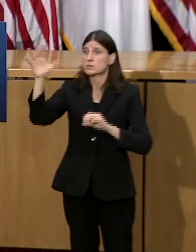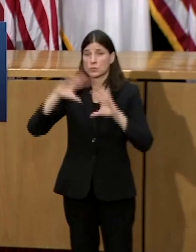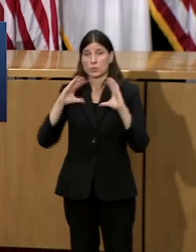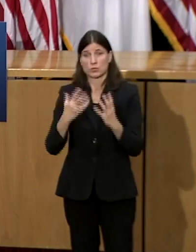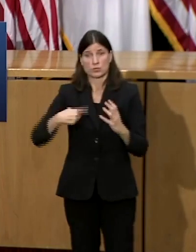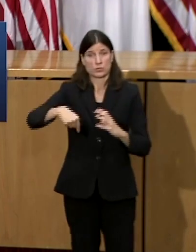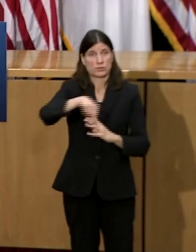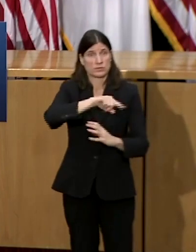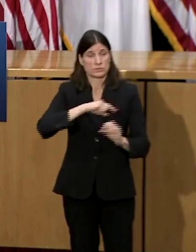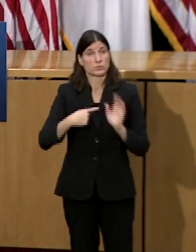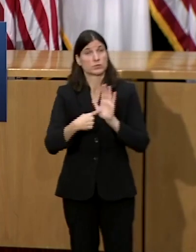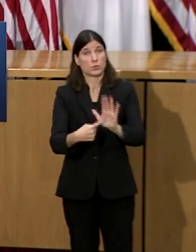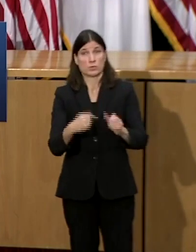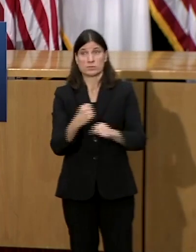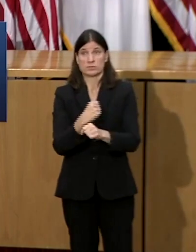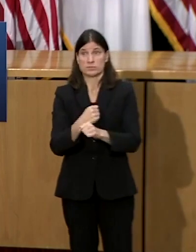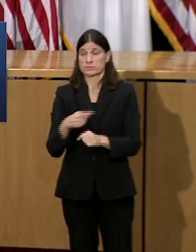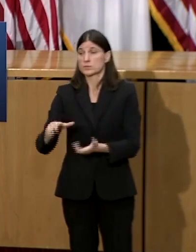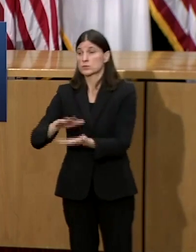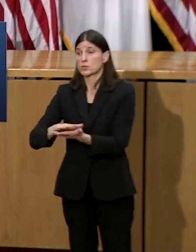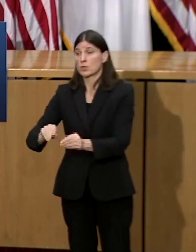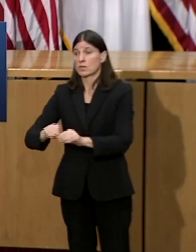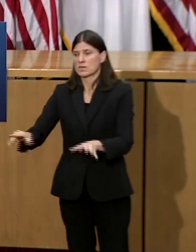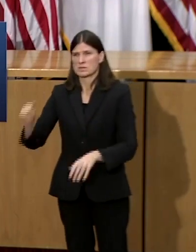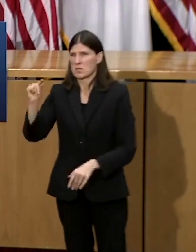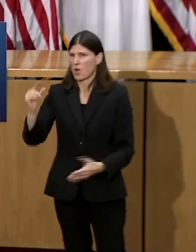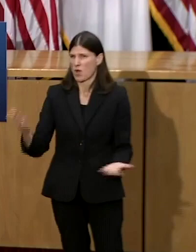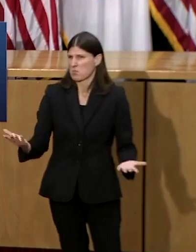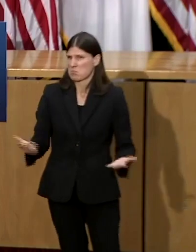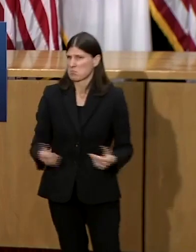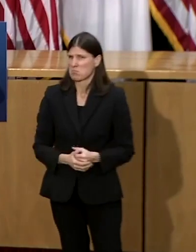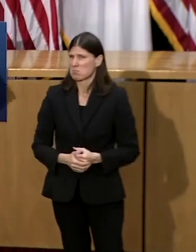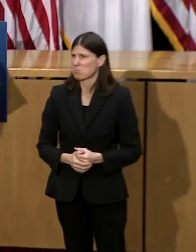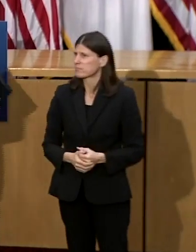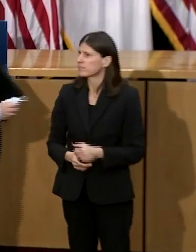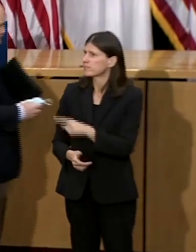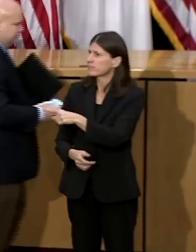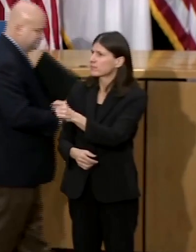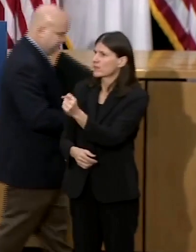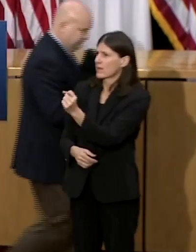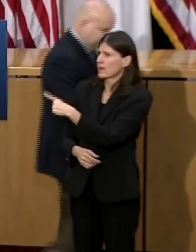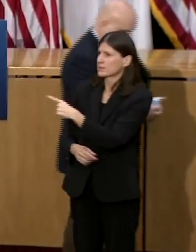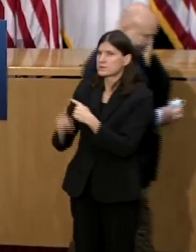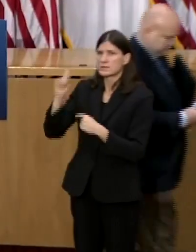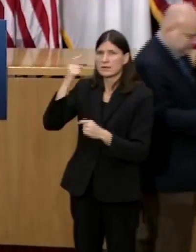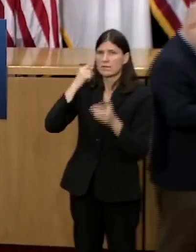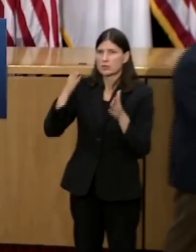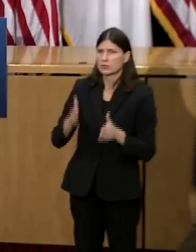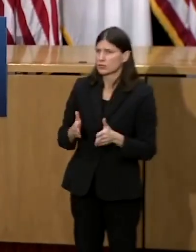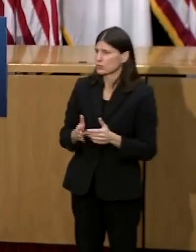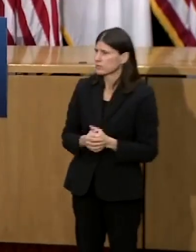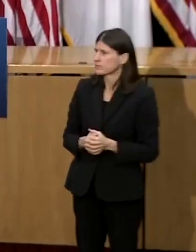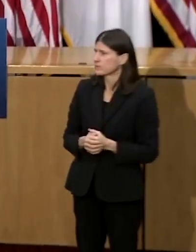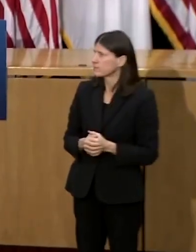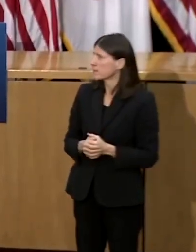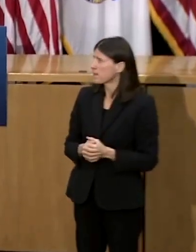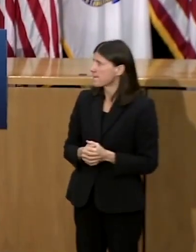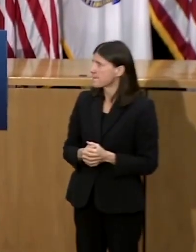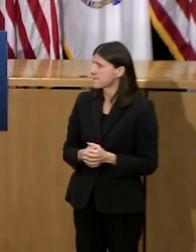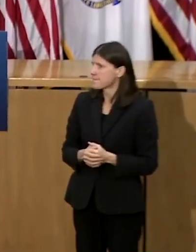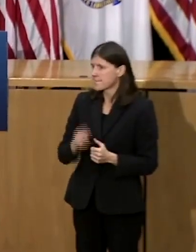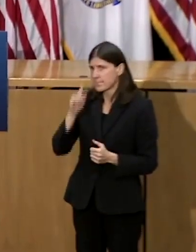Last question. Governor, I wonder if you could answer this by blending the cases per